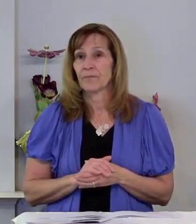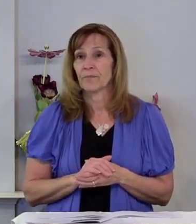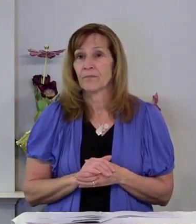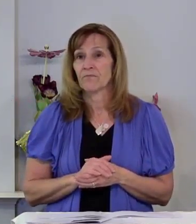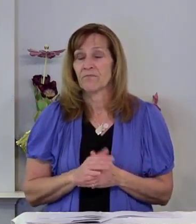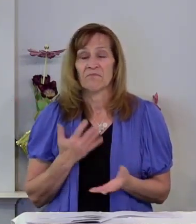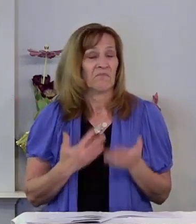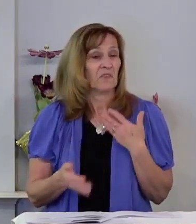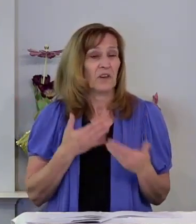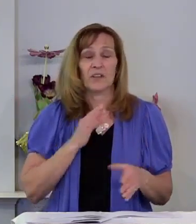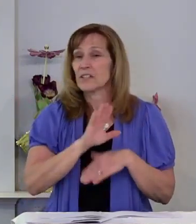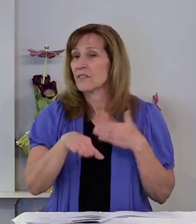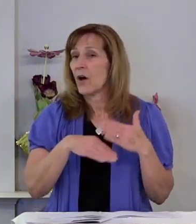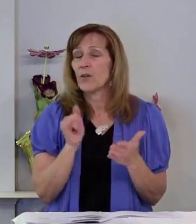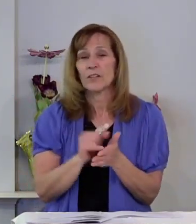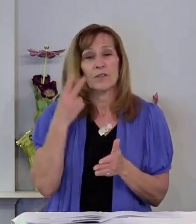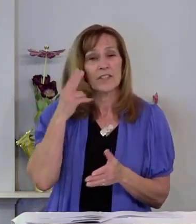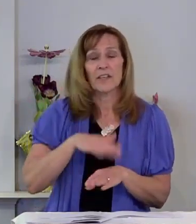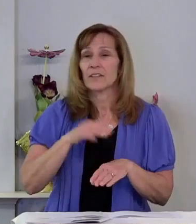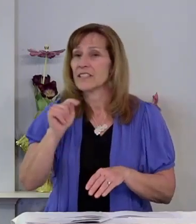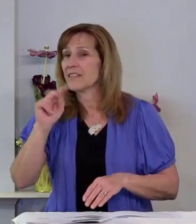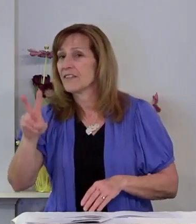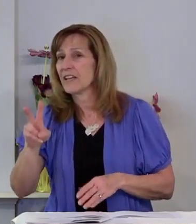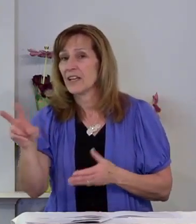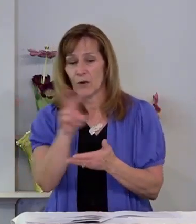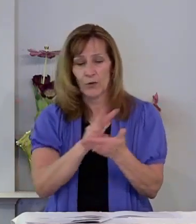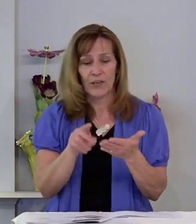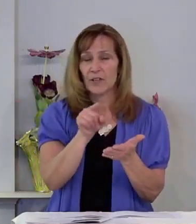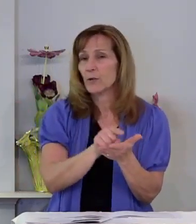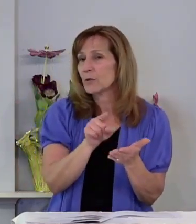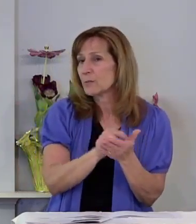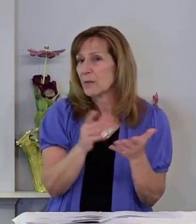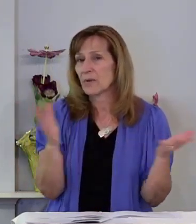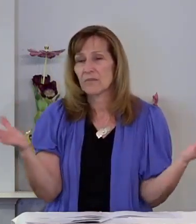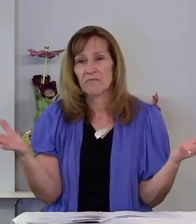has entered through all the barriers that we put up